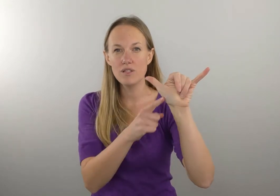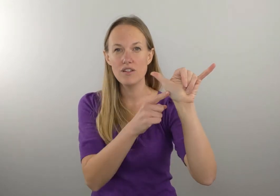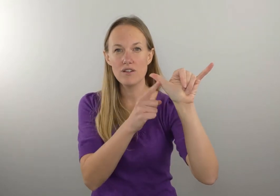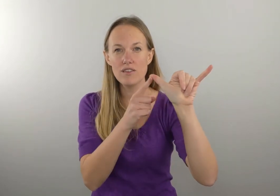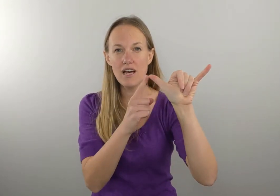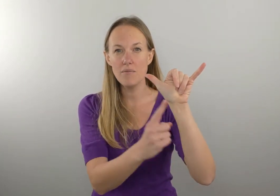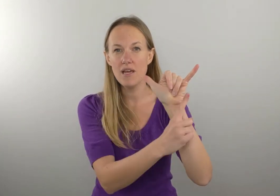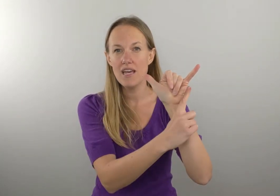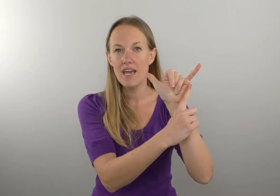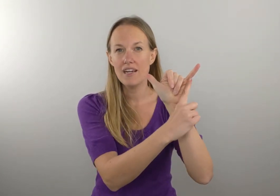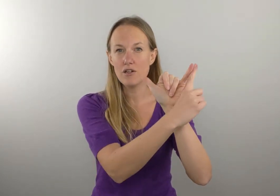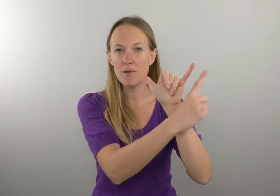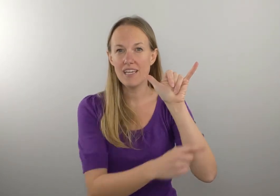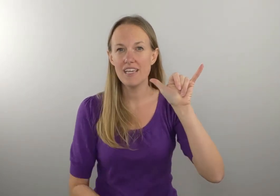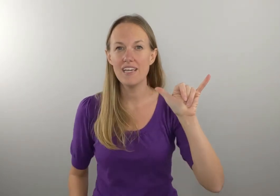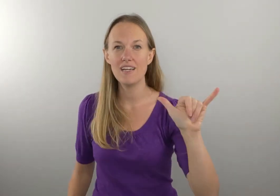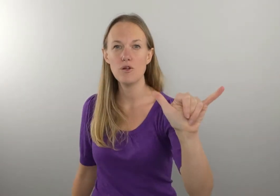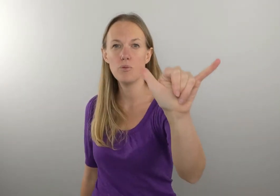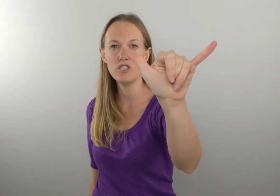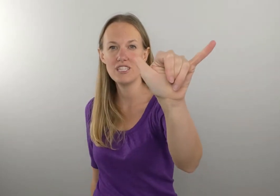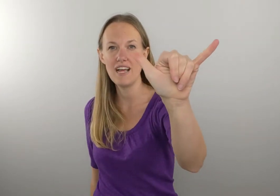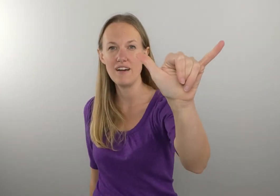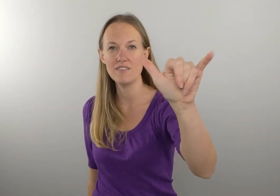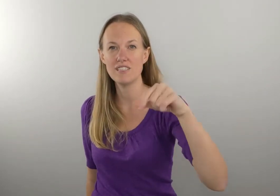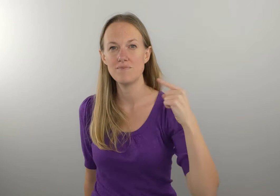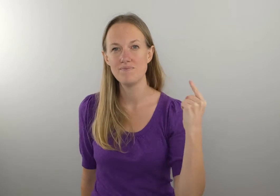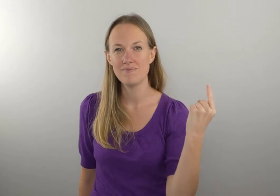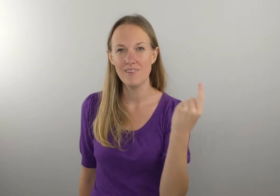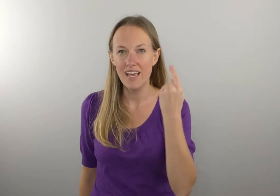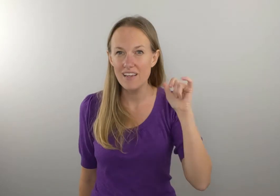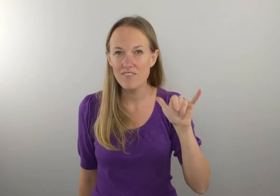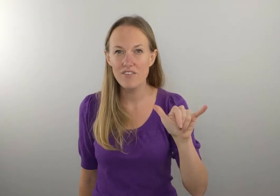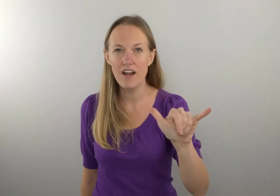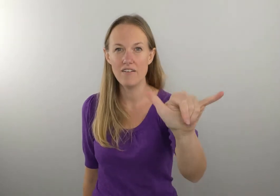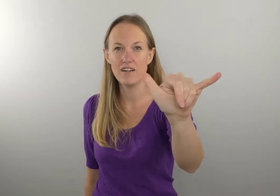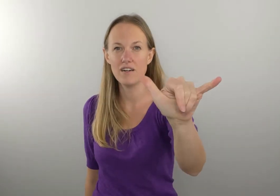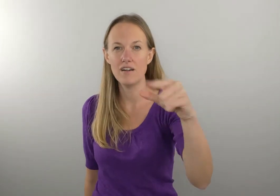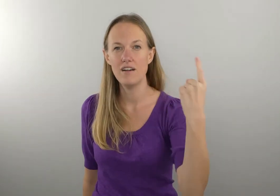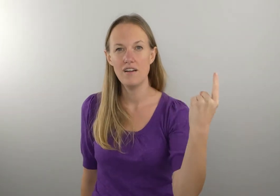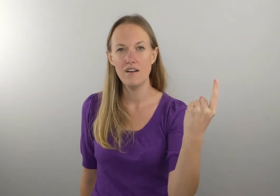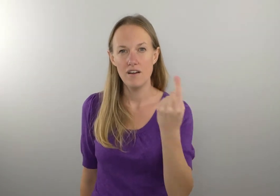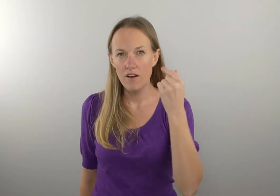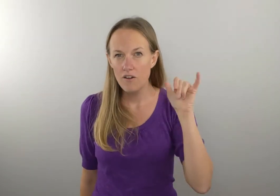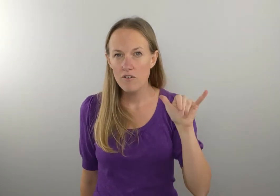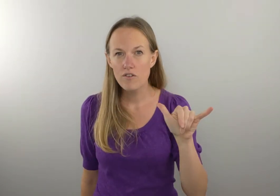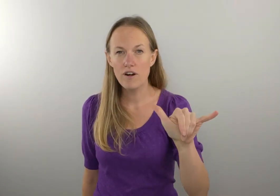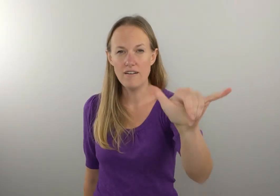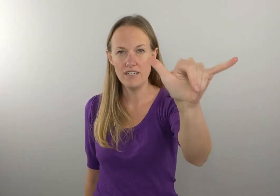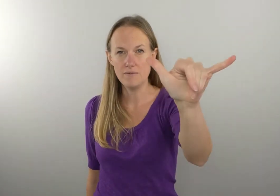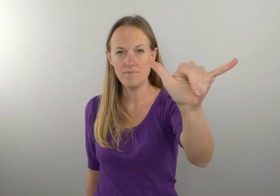your thumb and your pinky, and you push it out. Okay, forever. Forever.